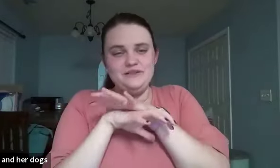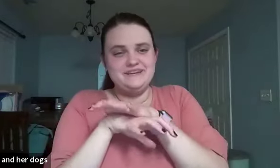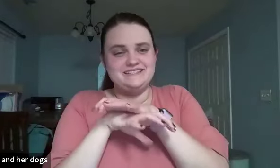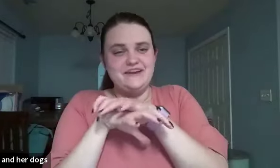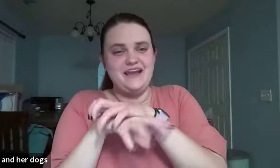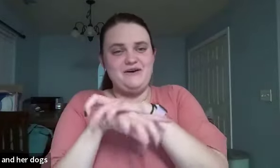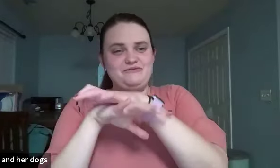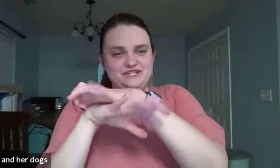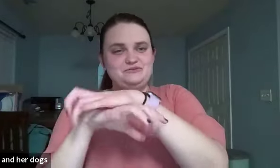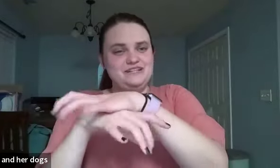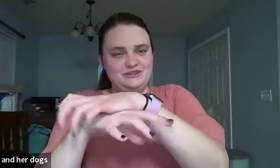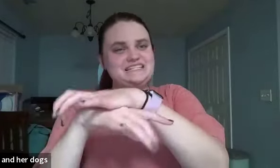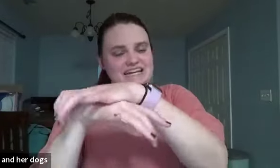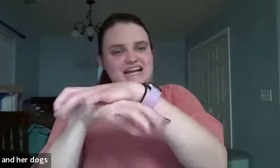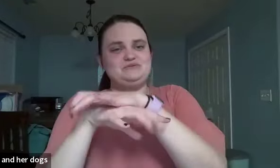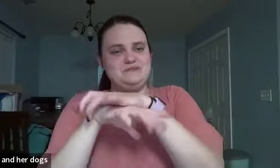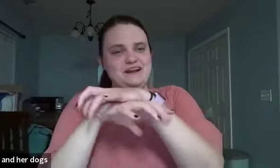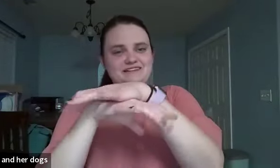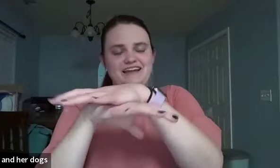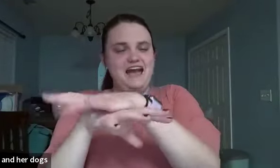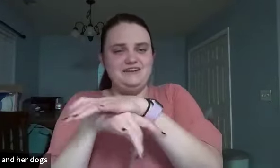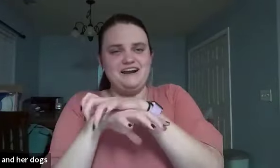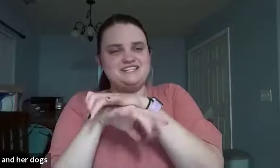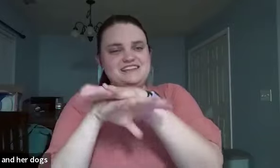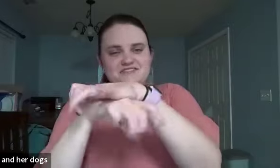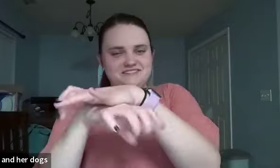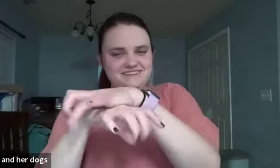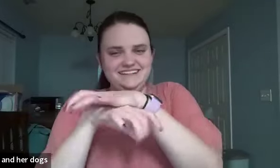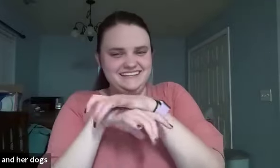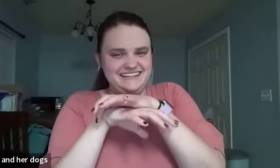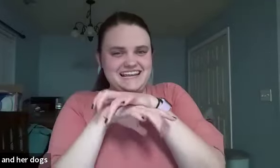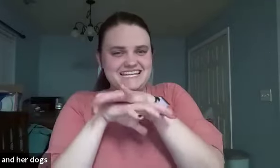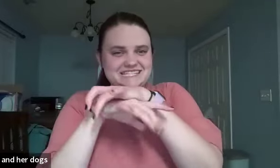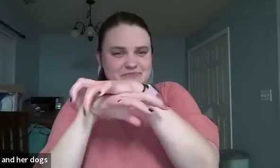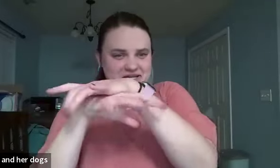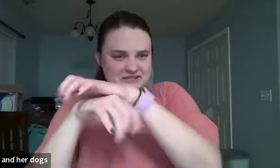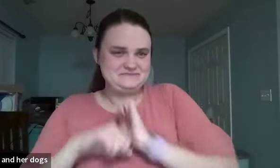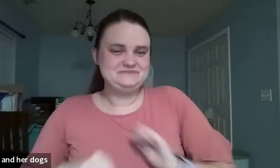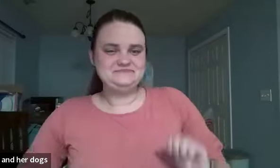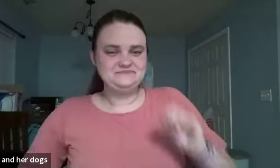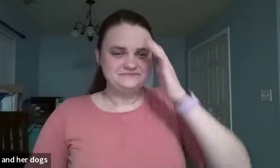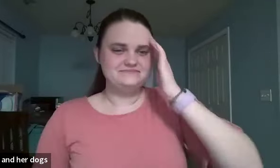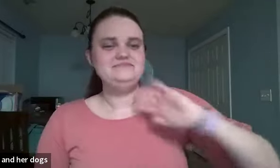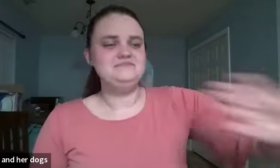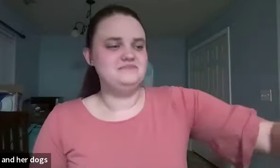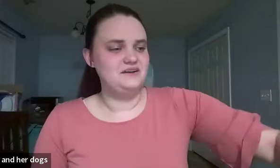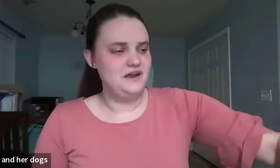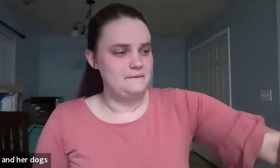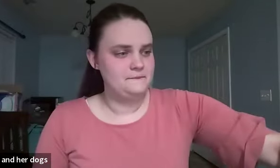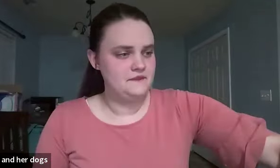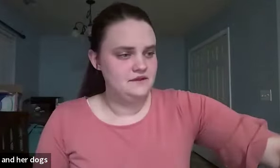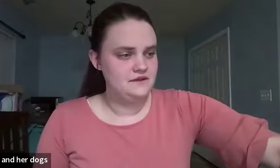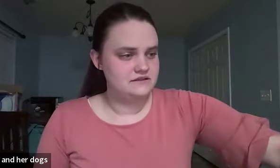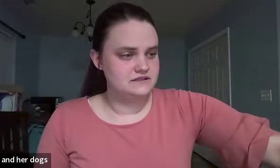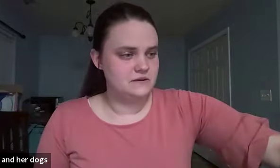only because of how visual it looks like an actual spider. Like, I don't know, I just love it. Spider. Okay, let's see how